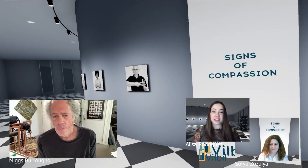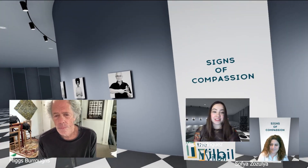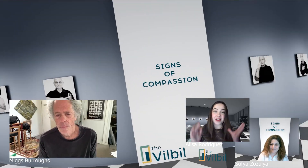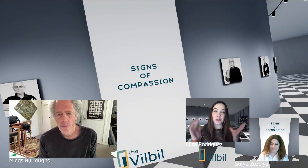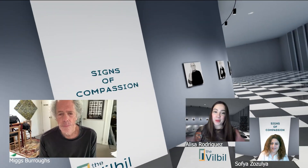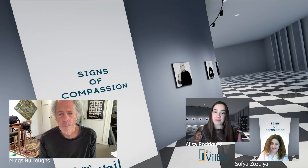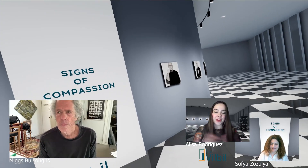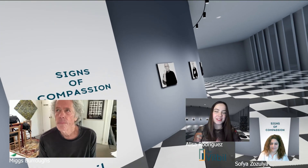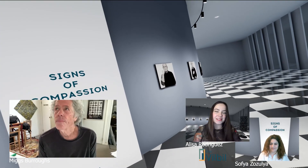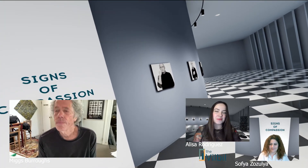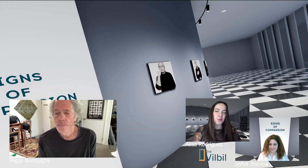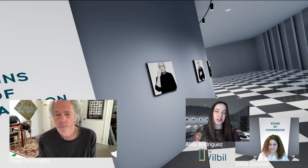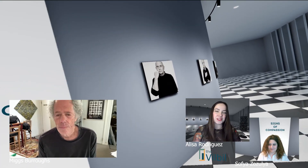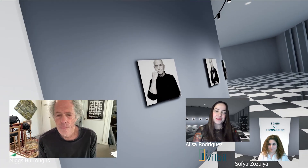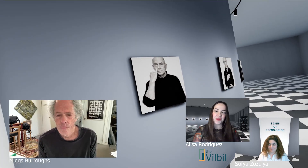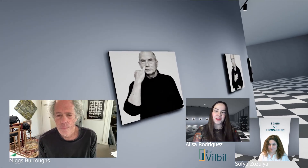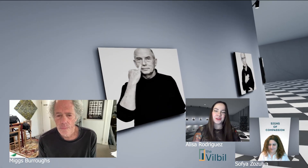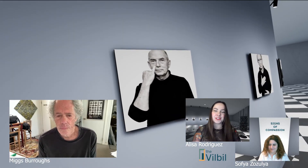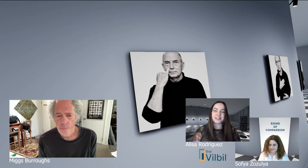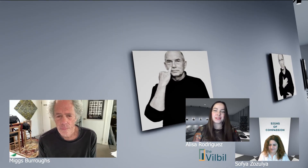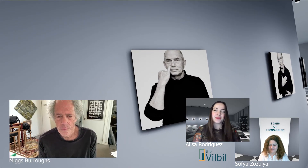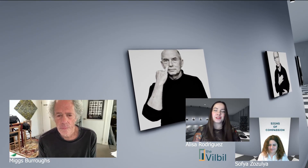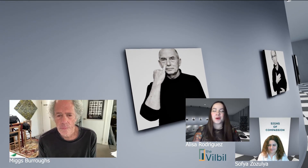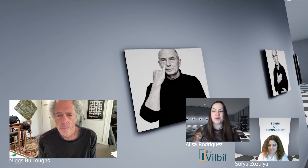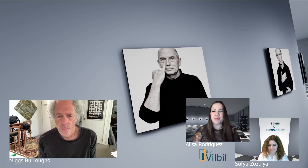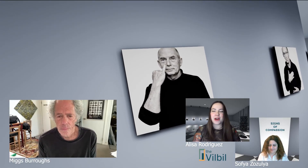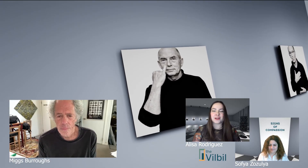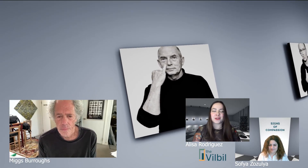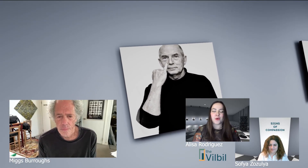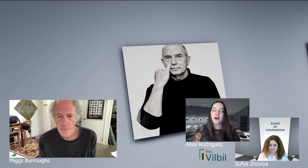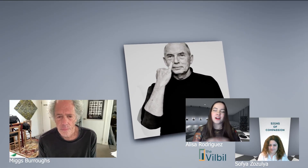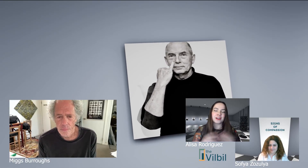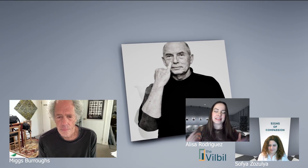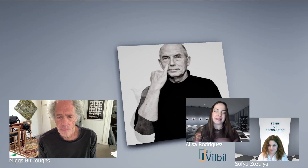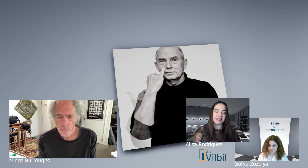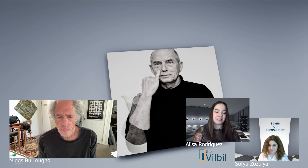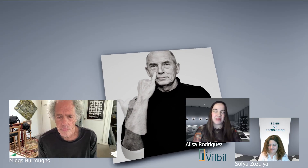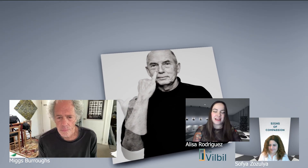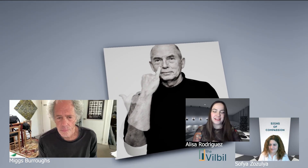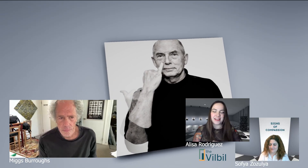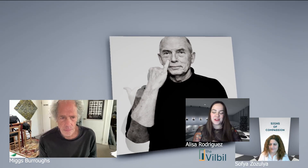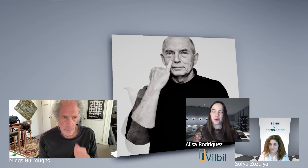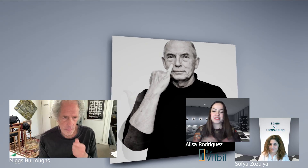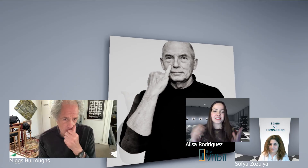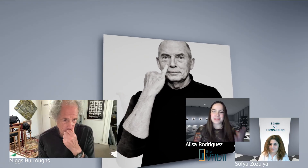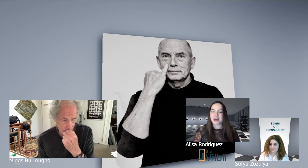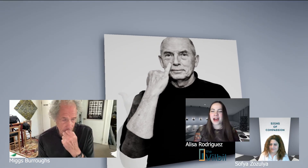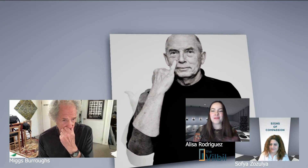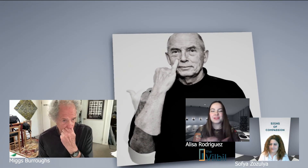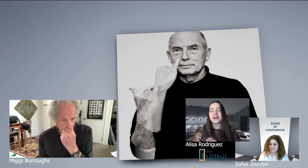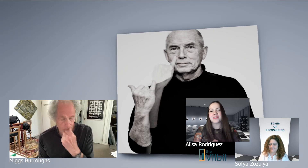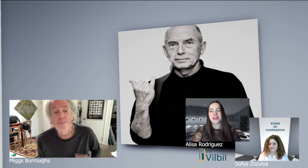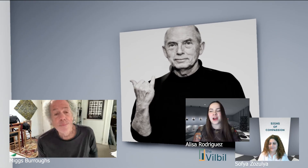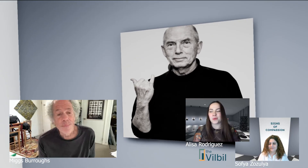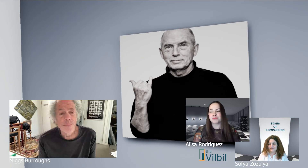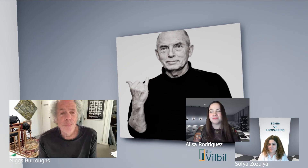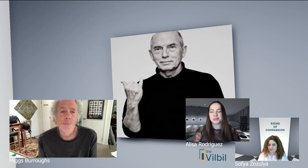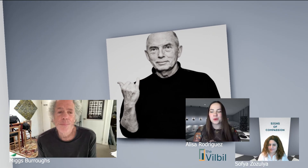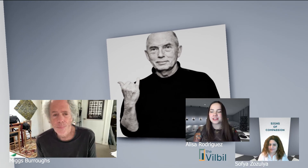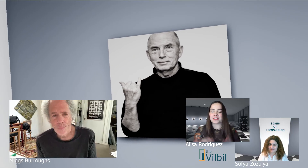Mix, we prepared some questions for you just to get to know better your art, your artistic path in life, like how it was, like the